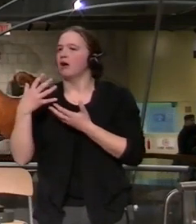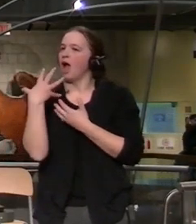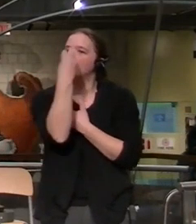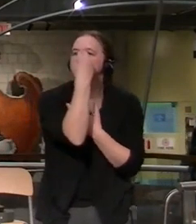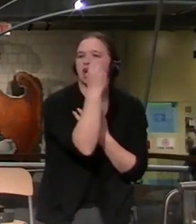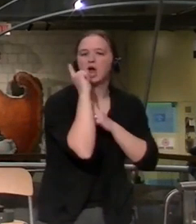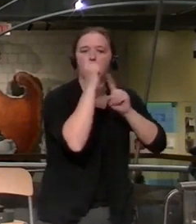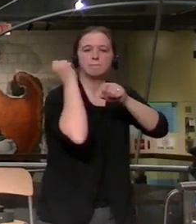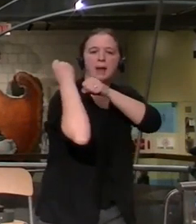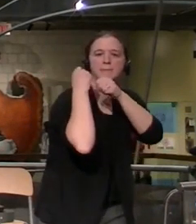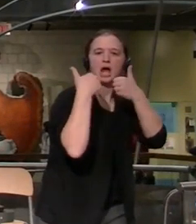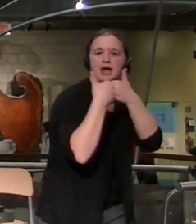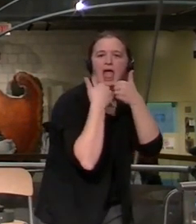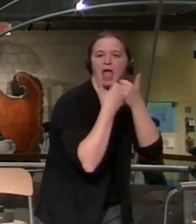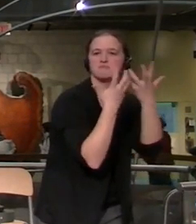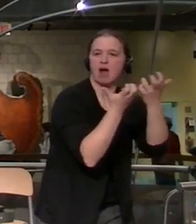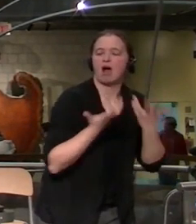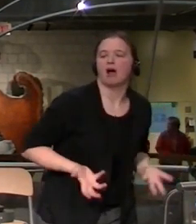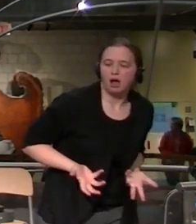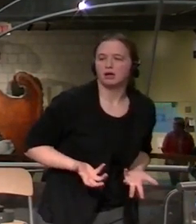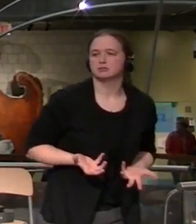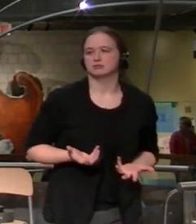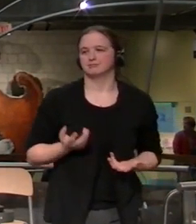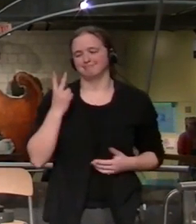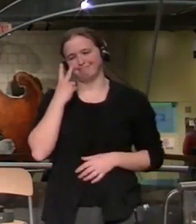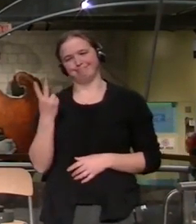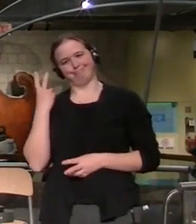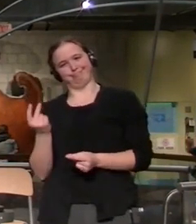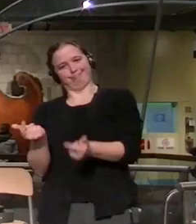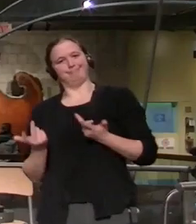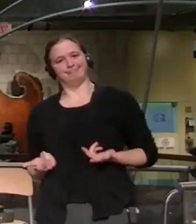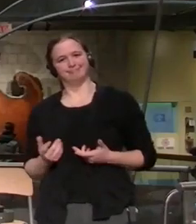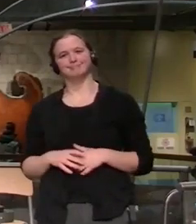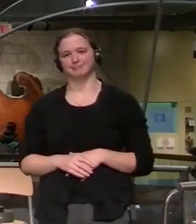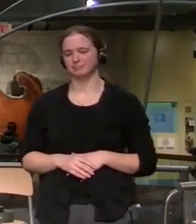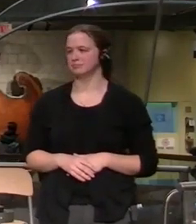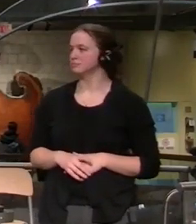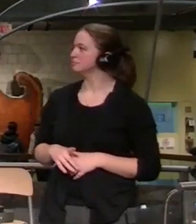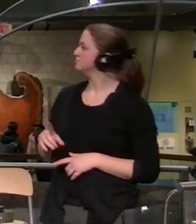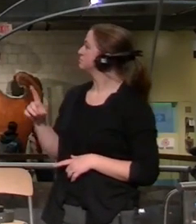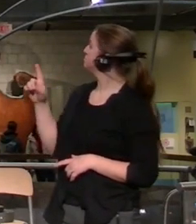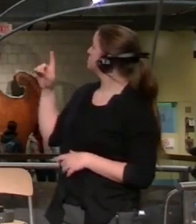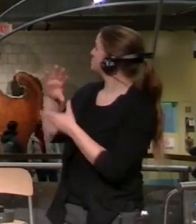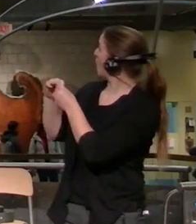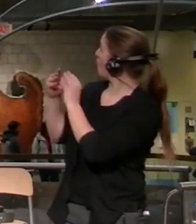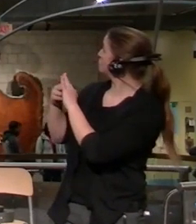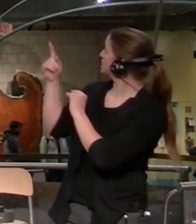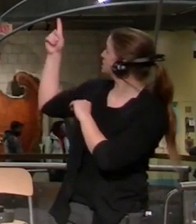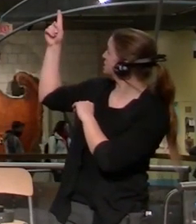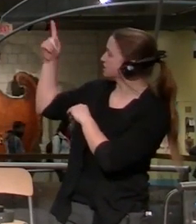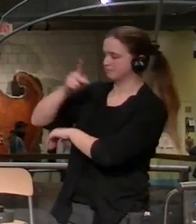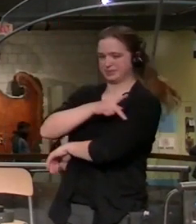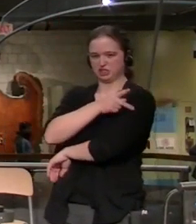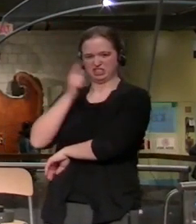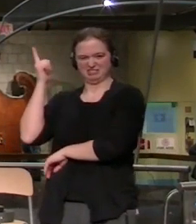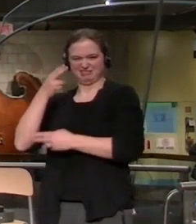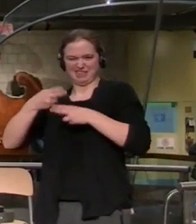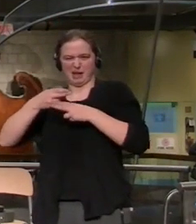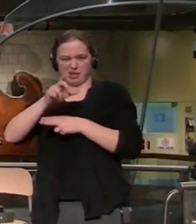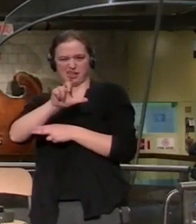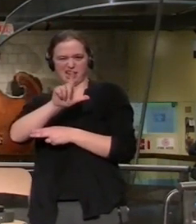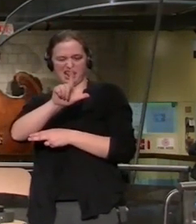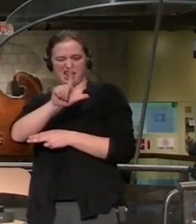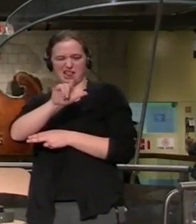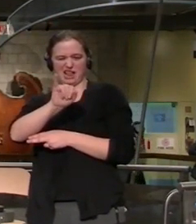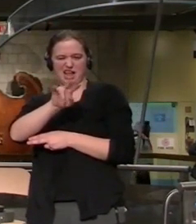your memories. Now, here is a very interesting story of a patient. His name was Clive, and Clive actually had a